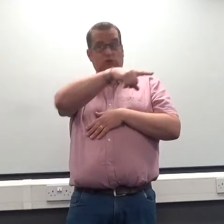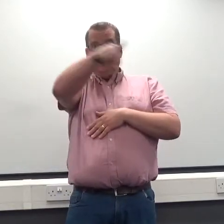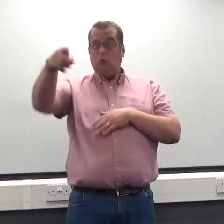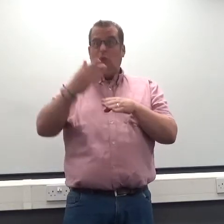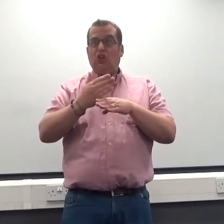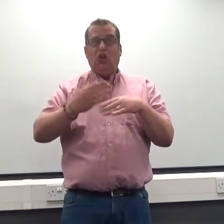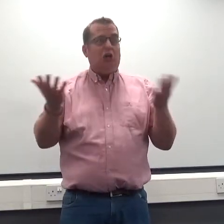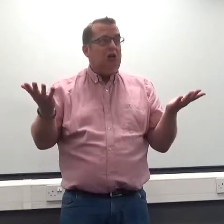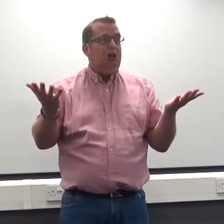cuts.